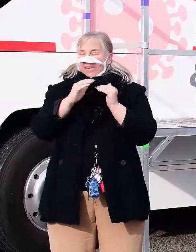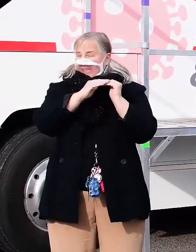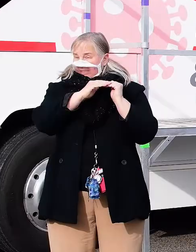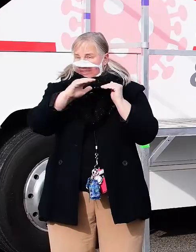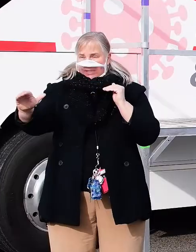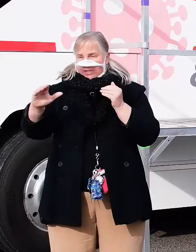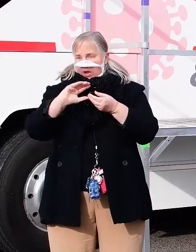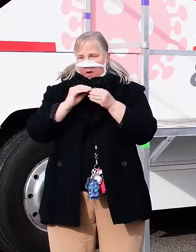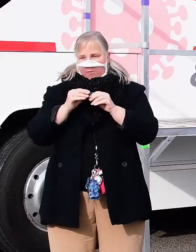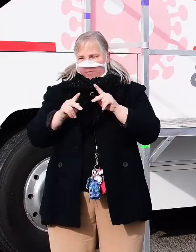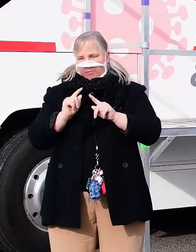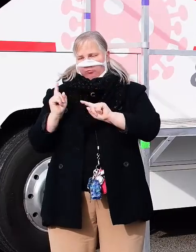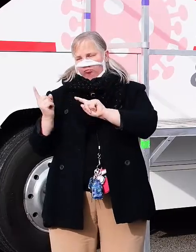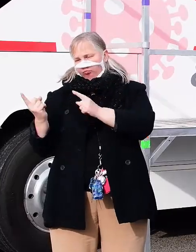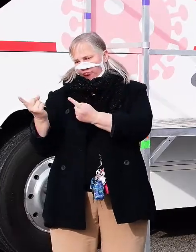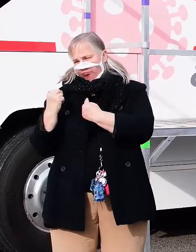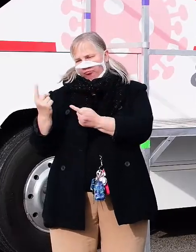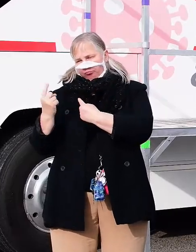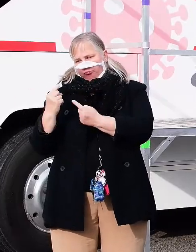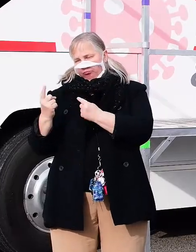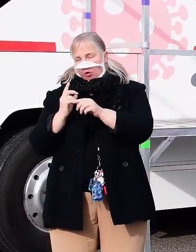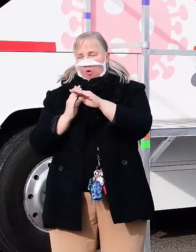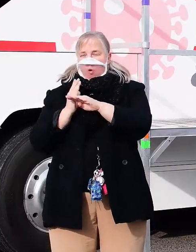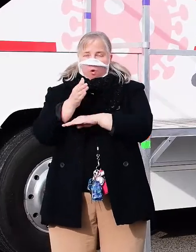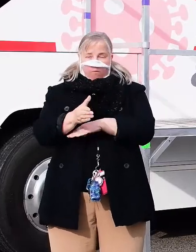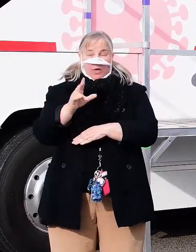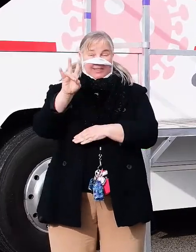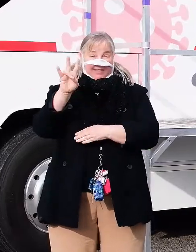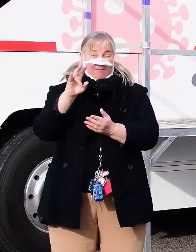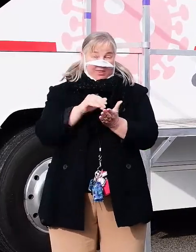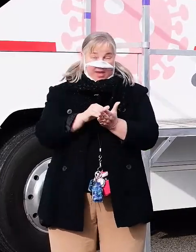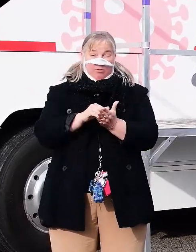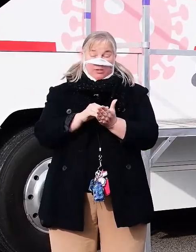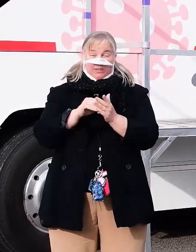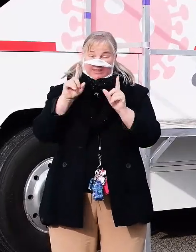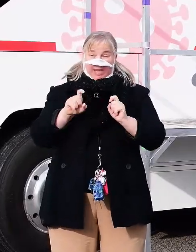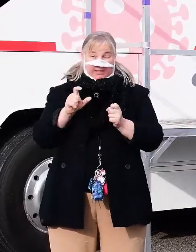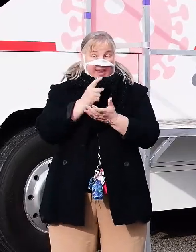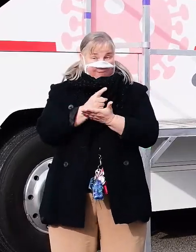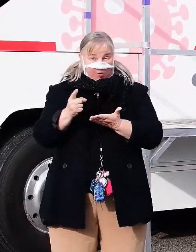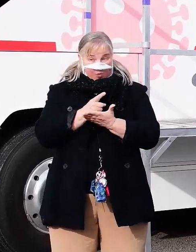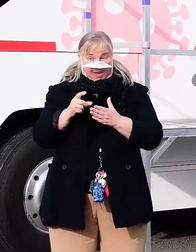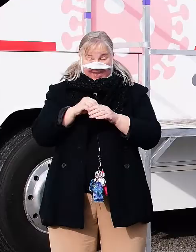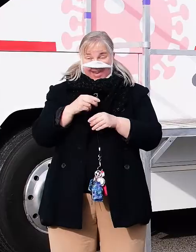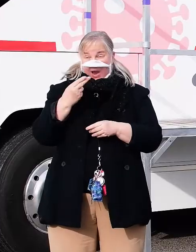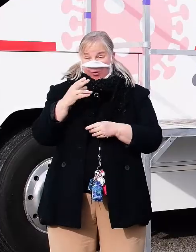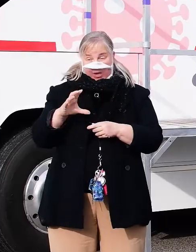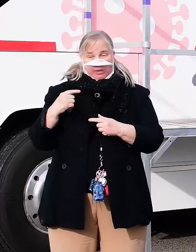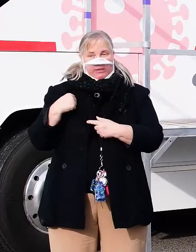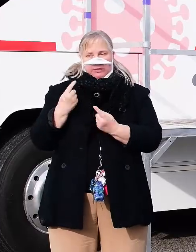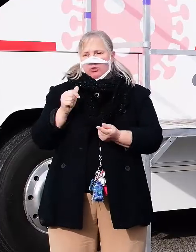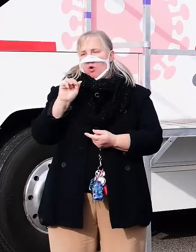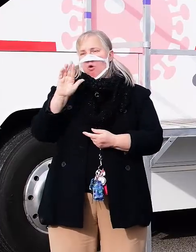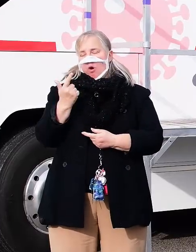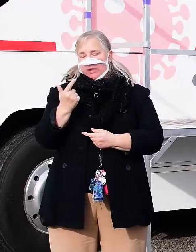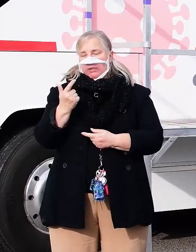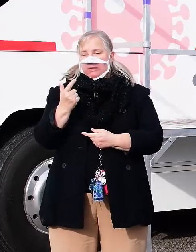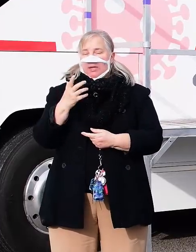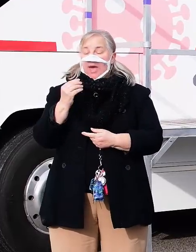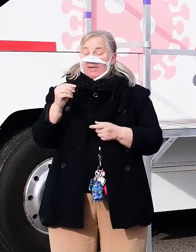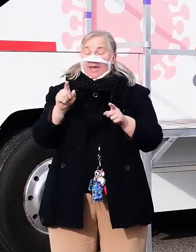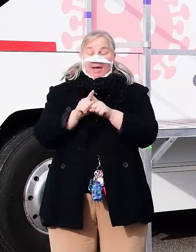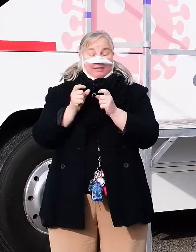volume of more than 7,000 tests per week in Howard County since August, and as